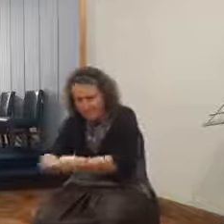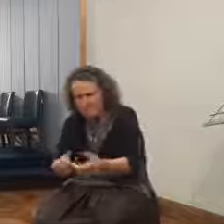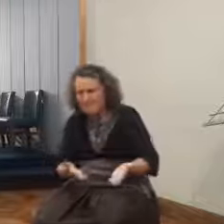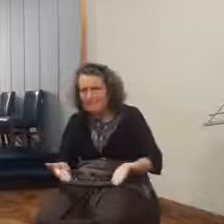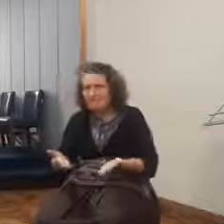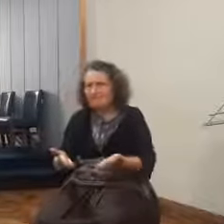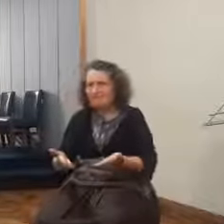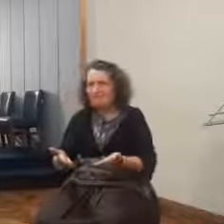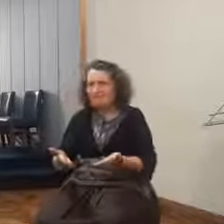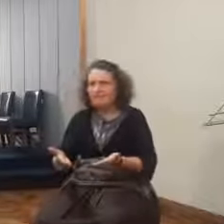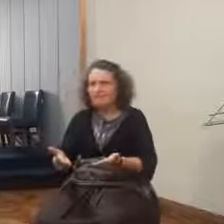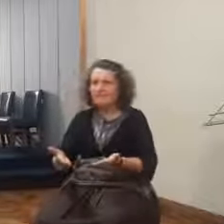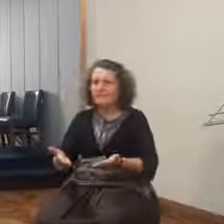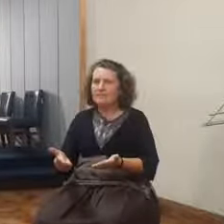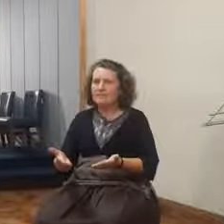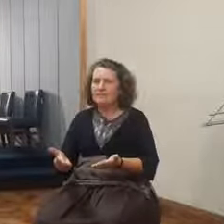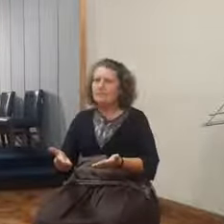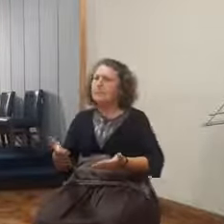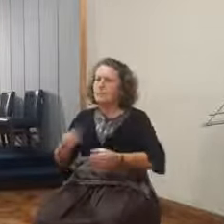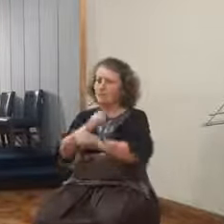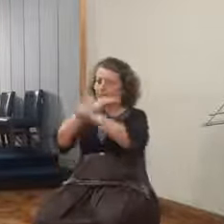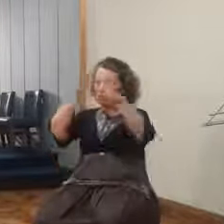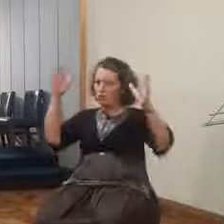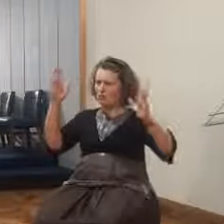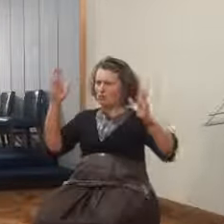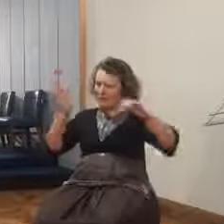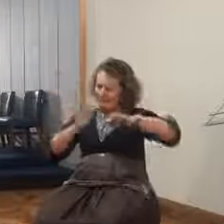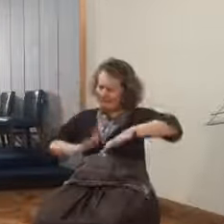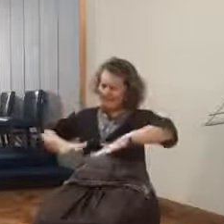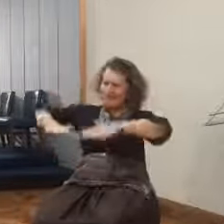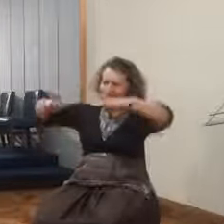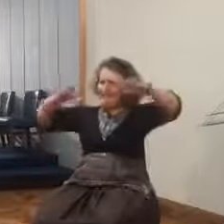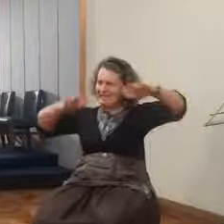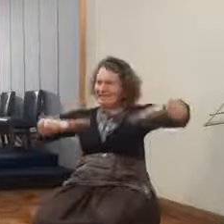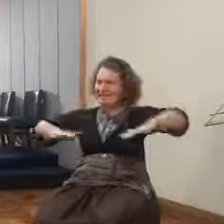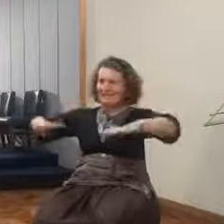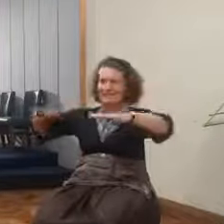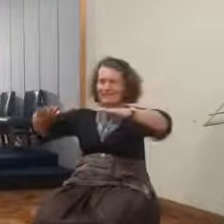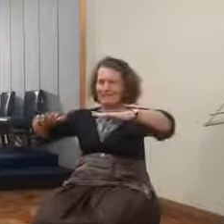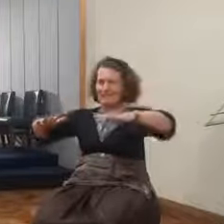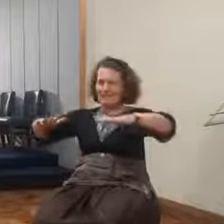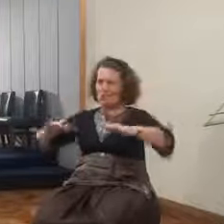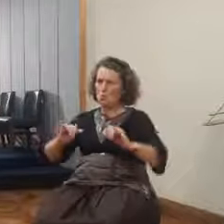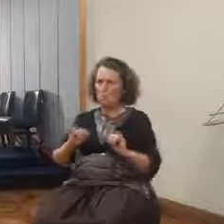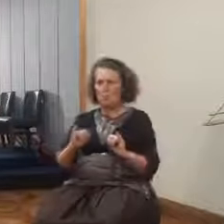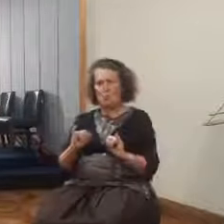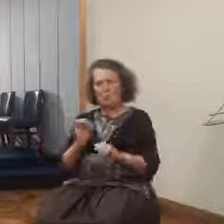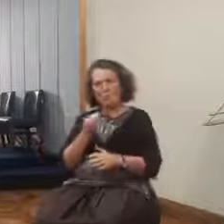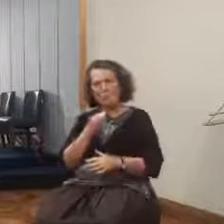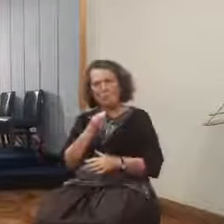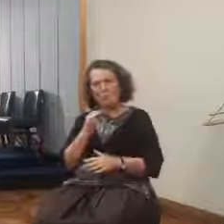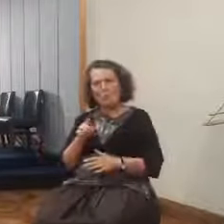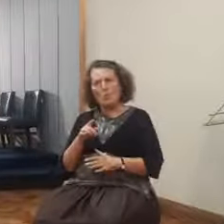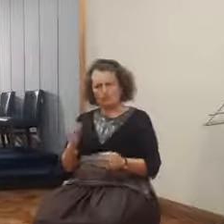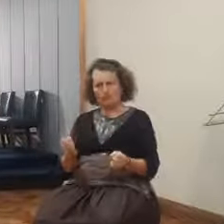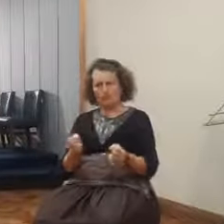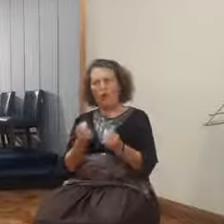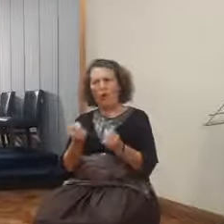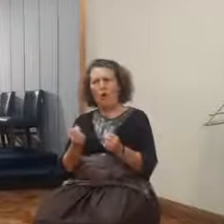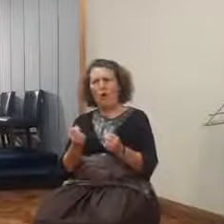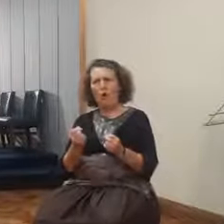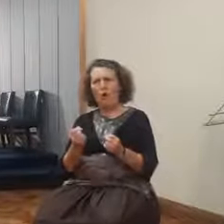Lord's control over this absolutely vital and potentially lethal resource, which is the waters of